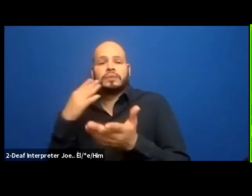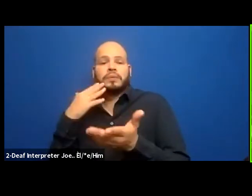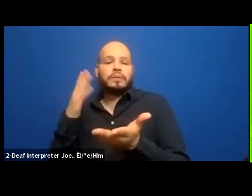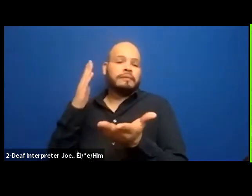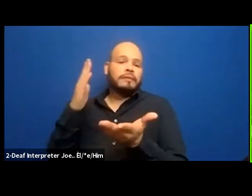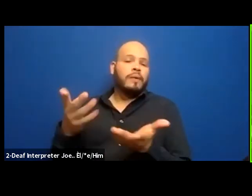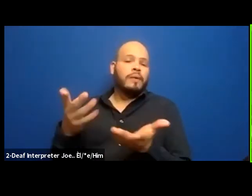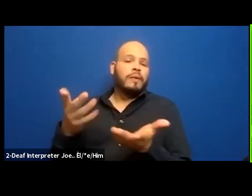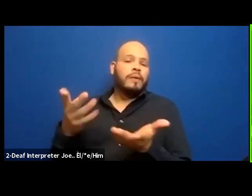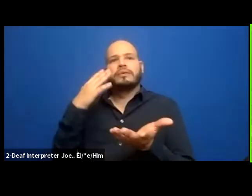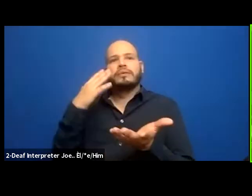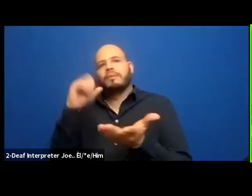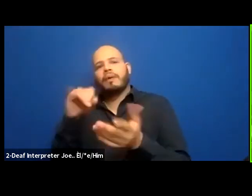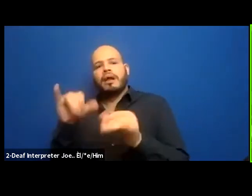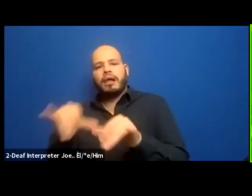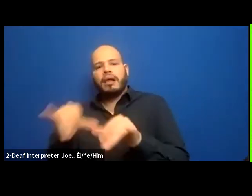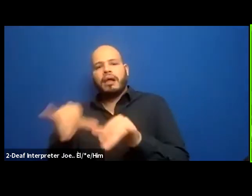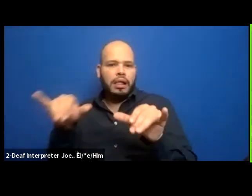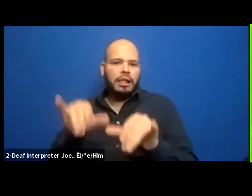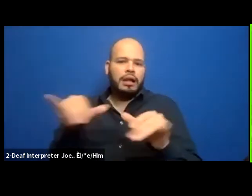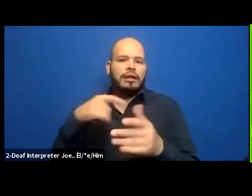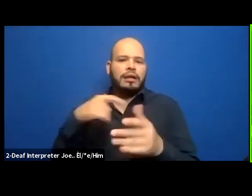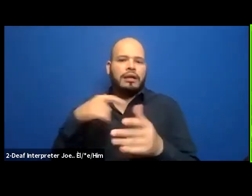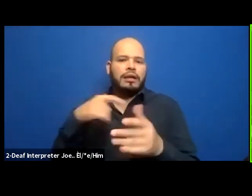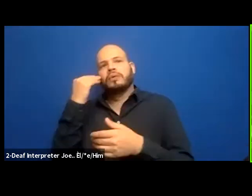have the ability,